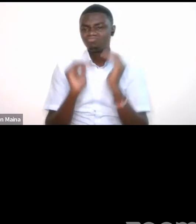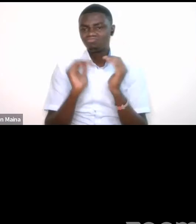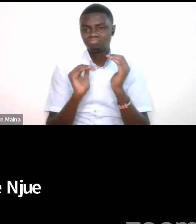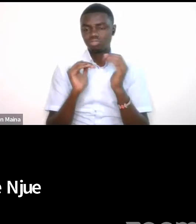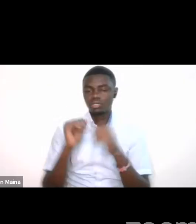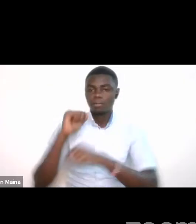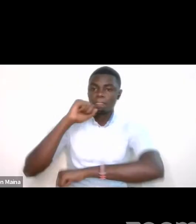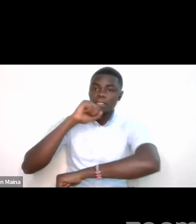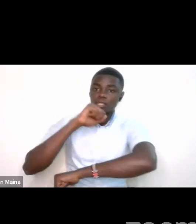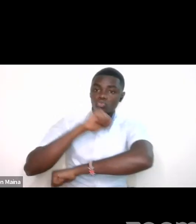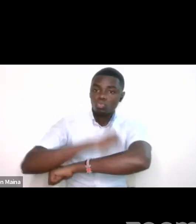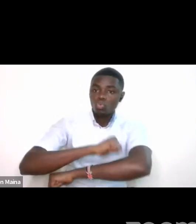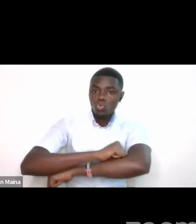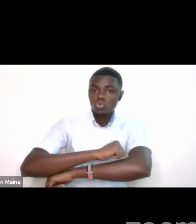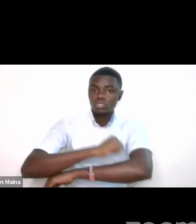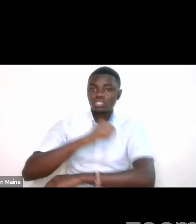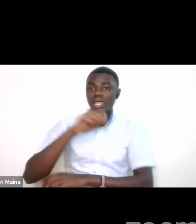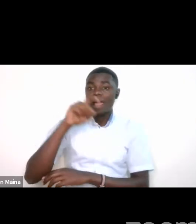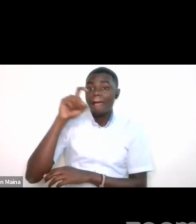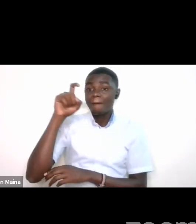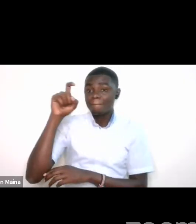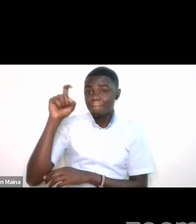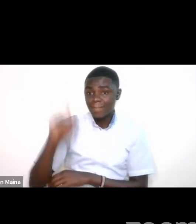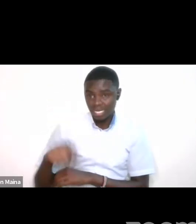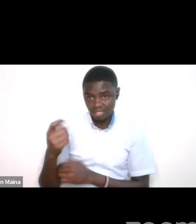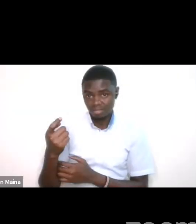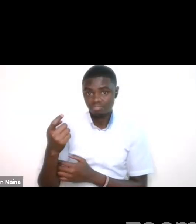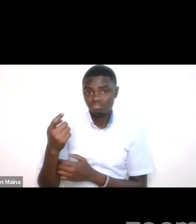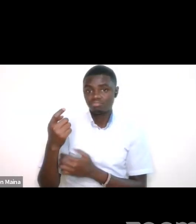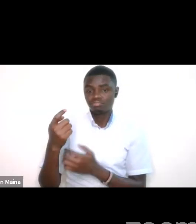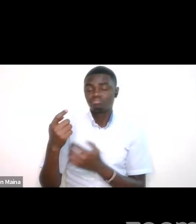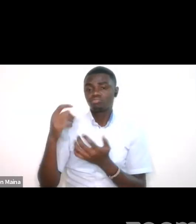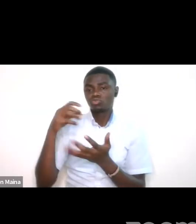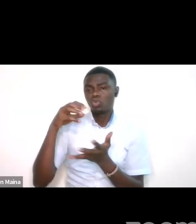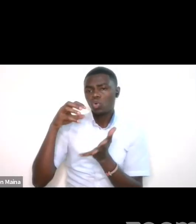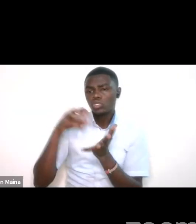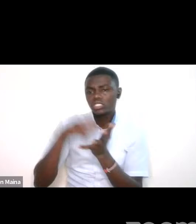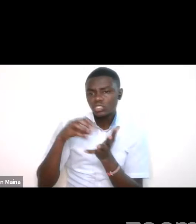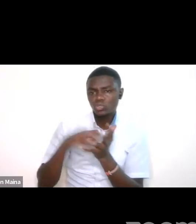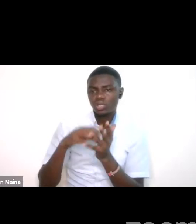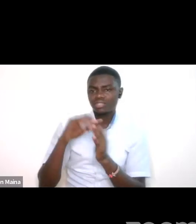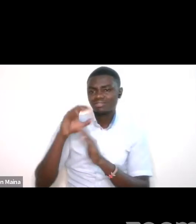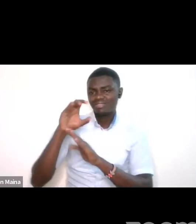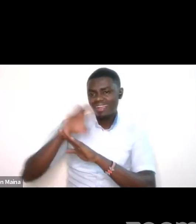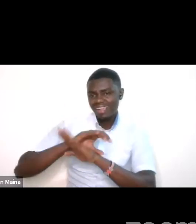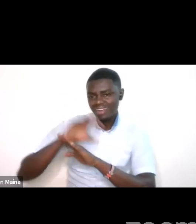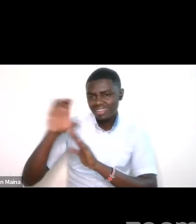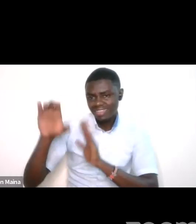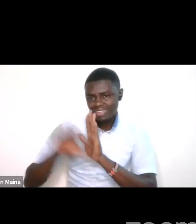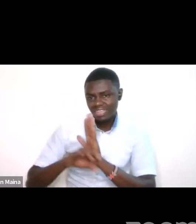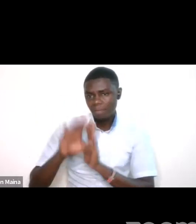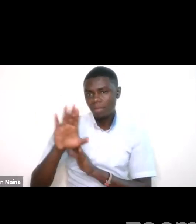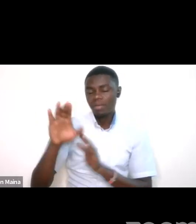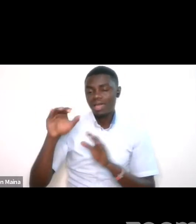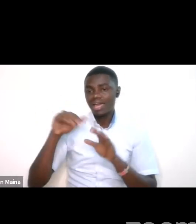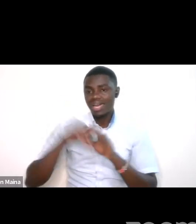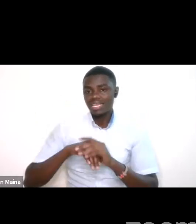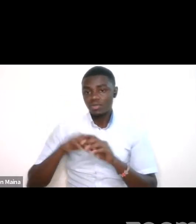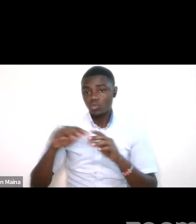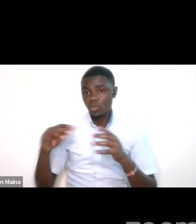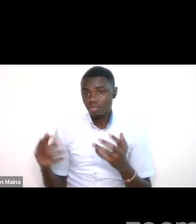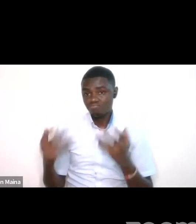Schools must be able to contextualize their curriculum within the lived reality of people